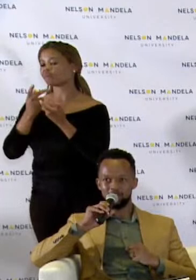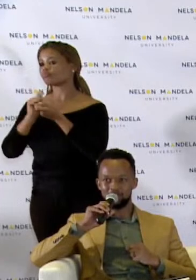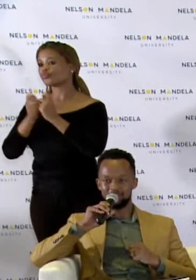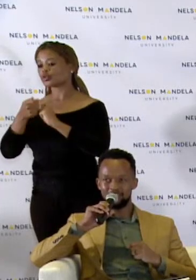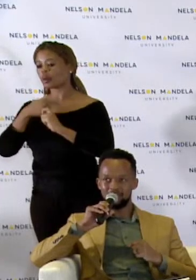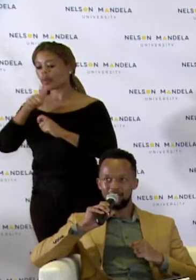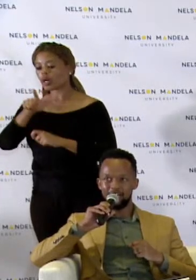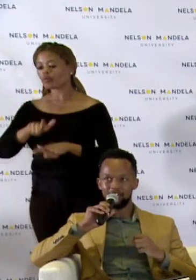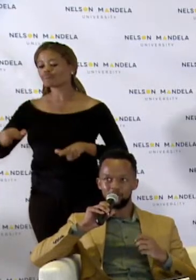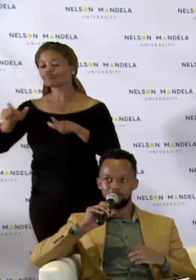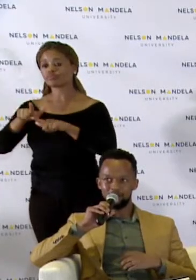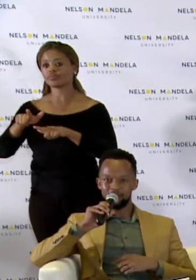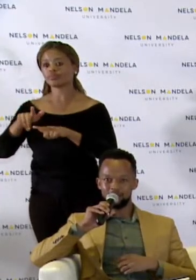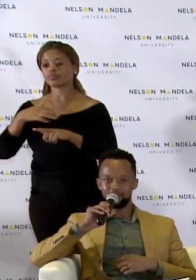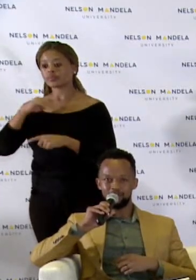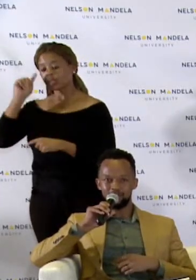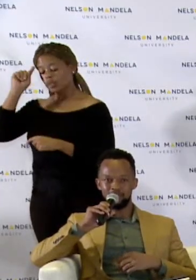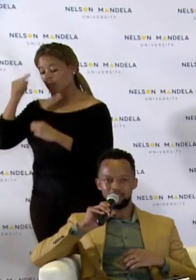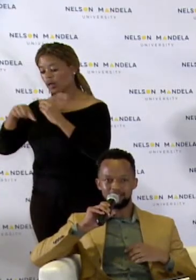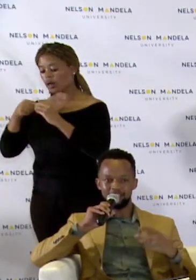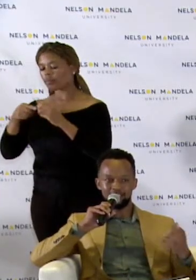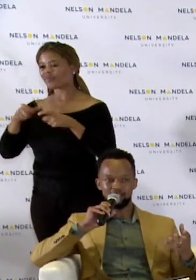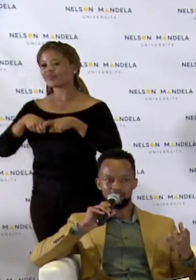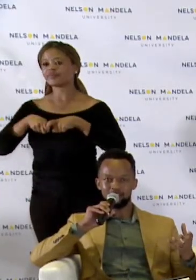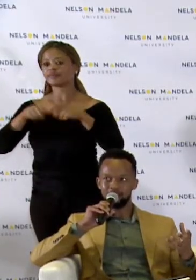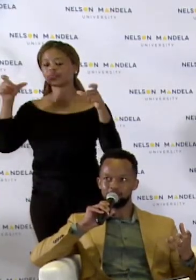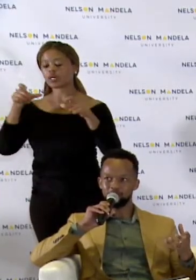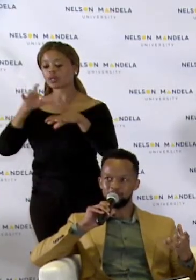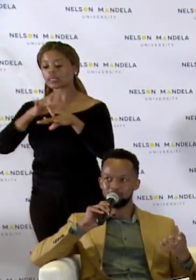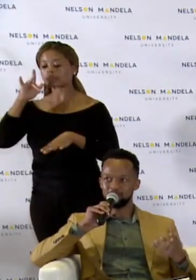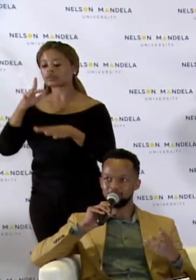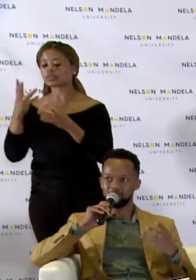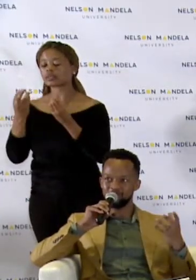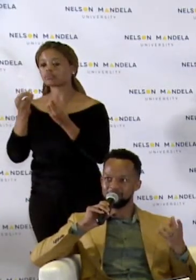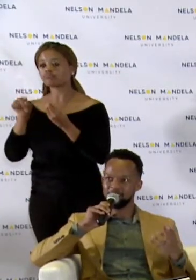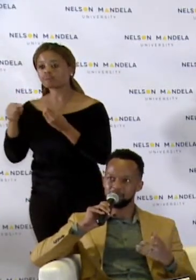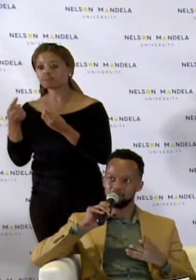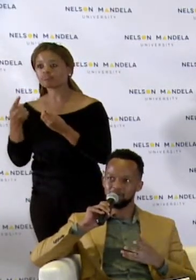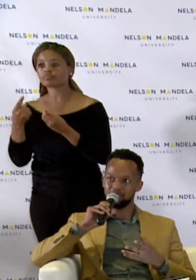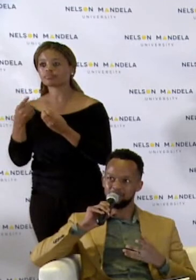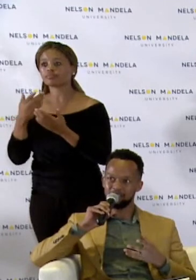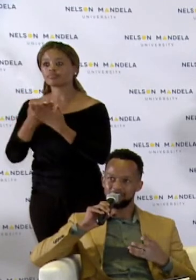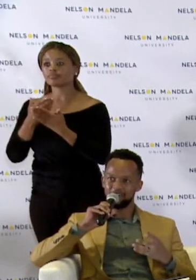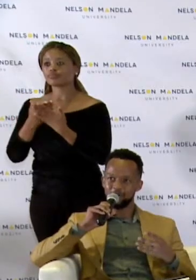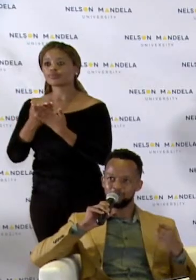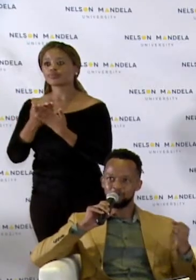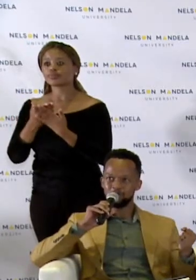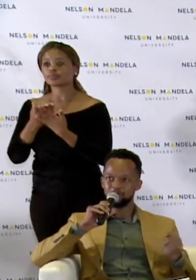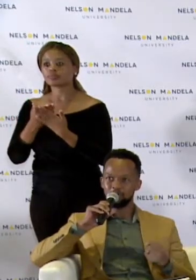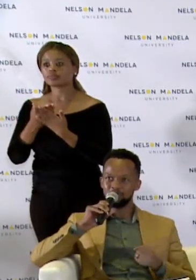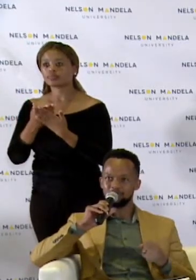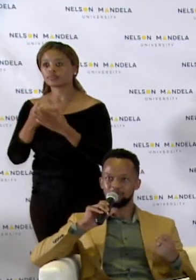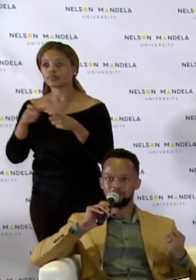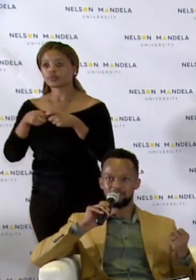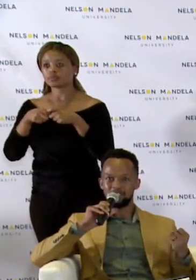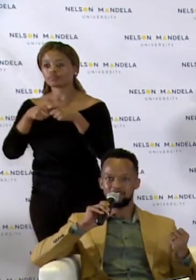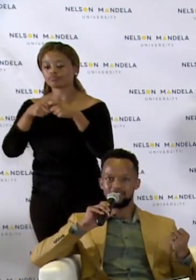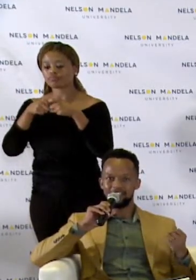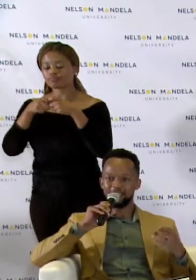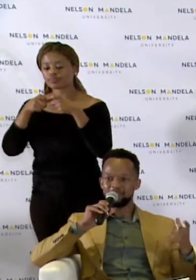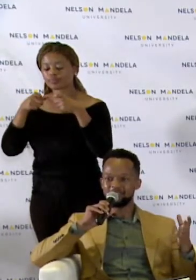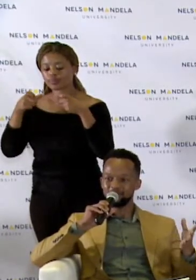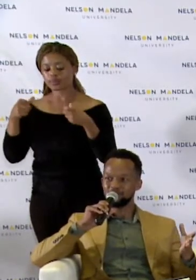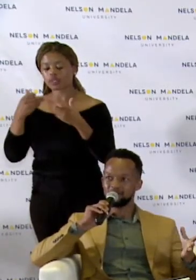my location? And I thought that that was a very touching thing for people to search in the times that we're in. What is most important